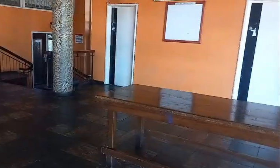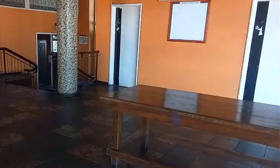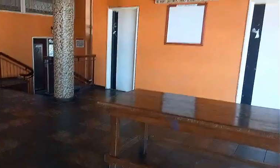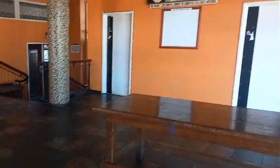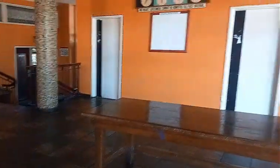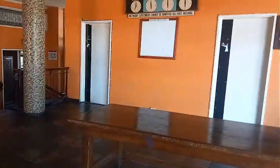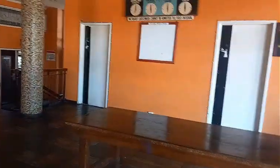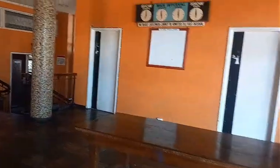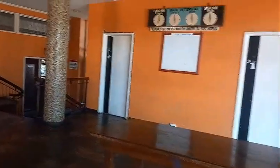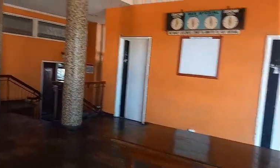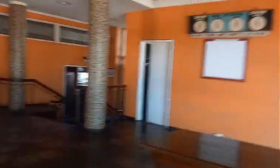yourself.